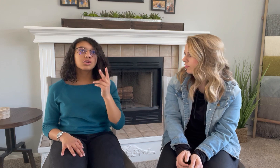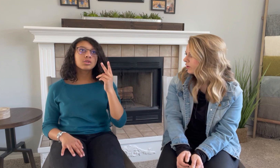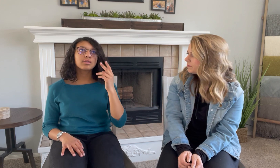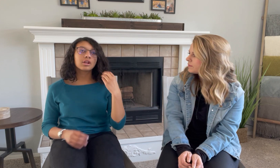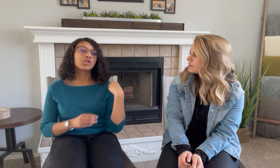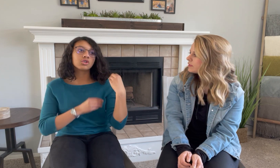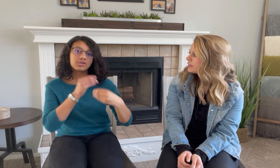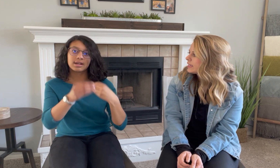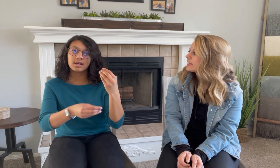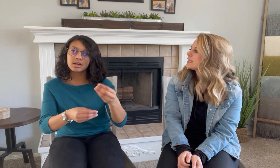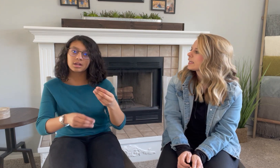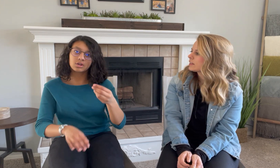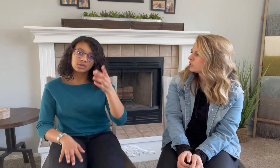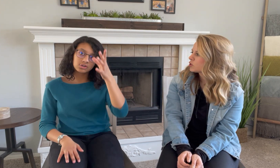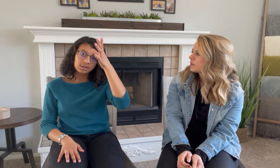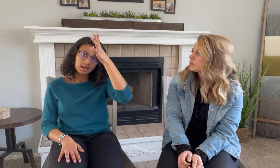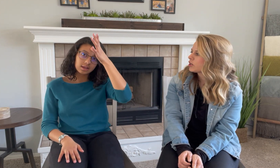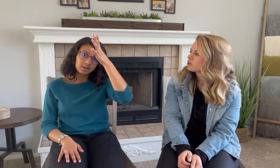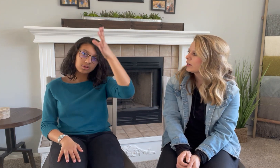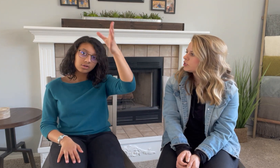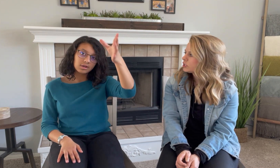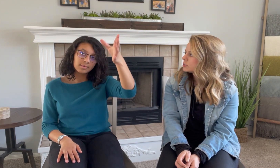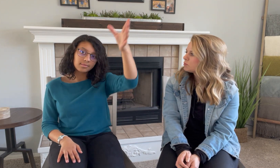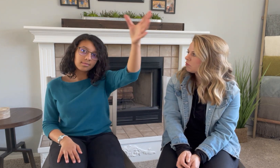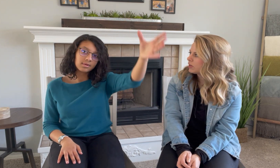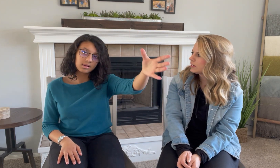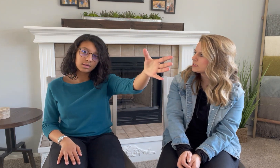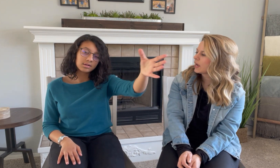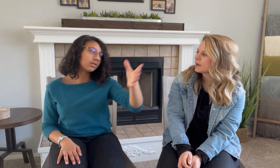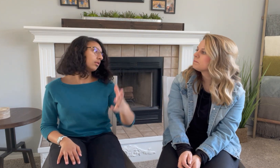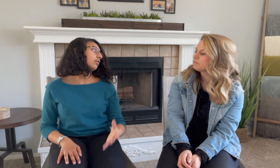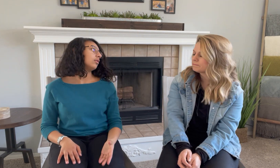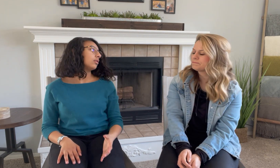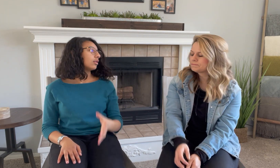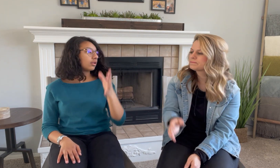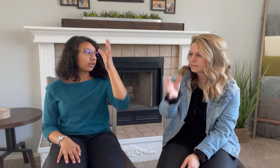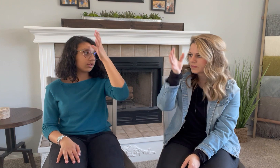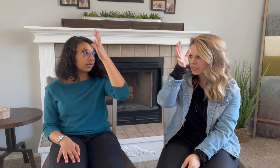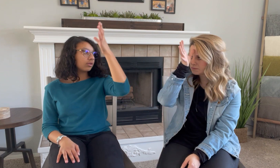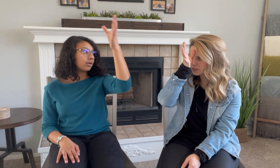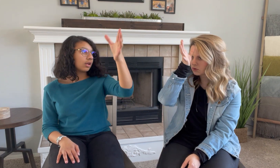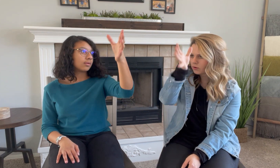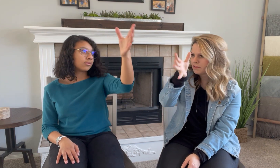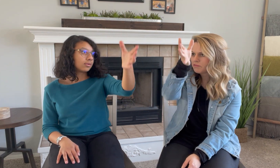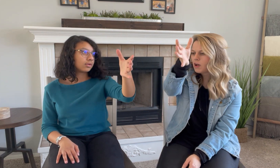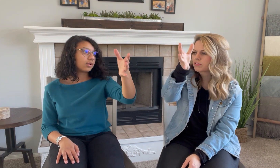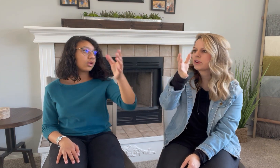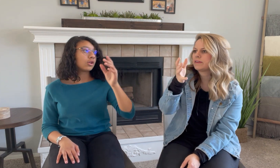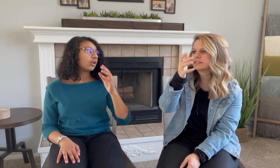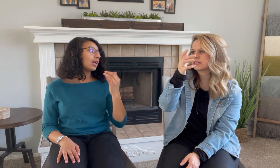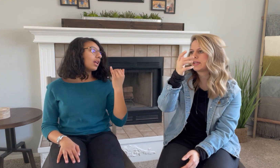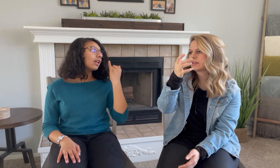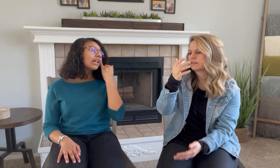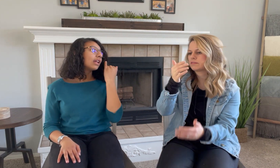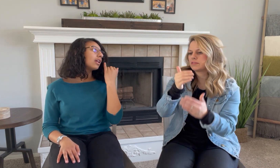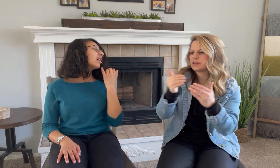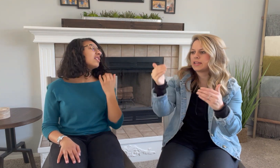grandfather. It's like you're showing the generations moving in time. Yep, so grandfather is like the